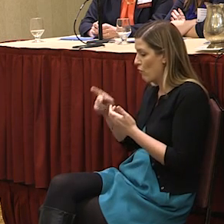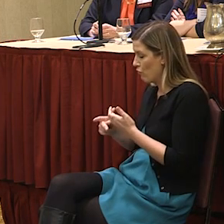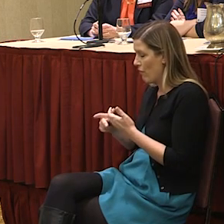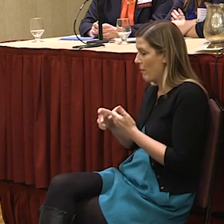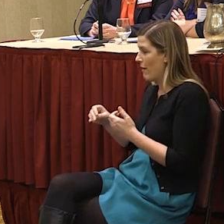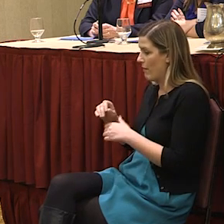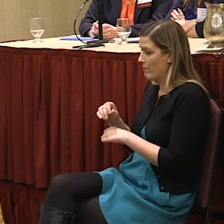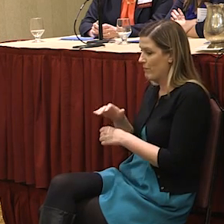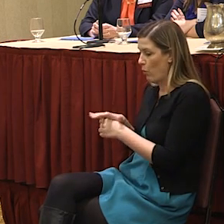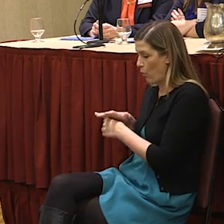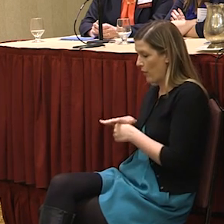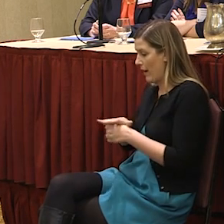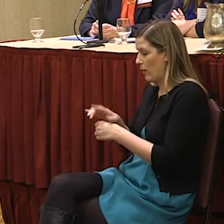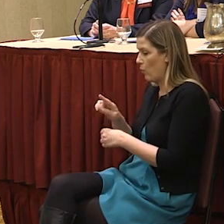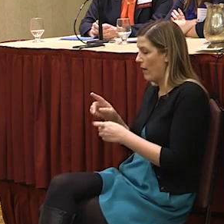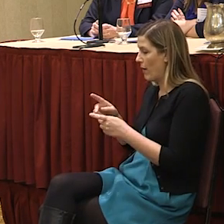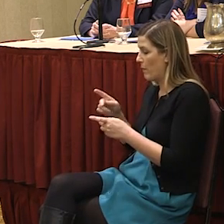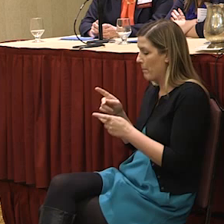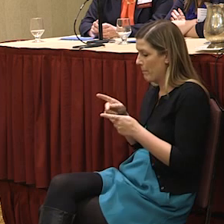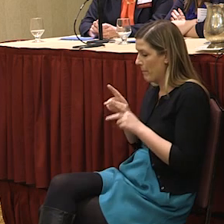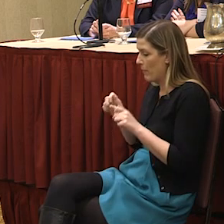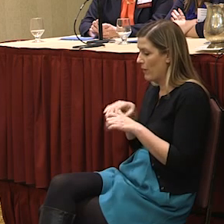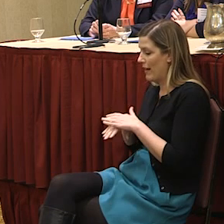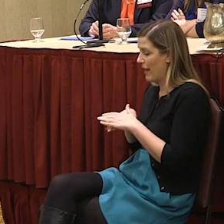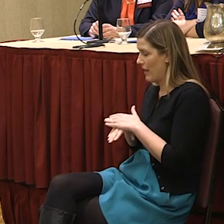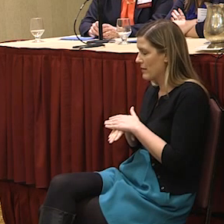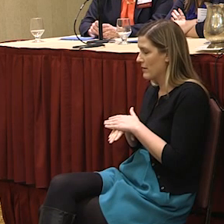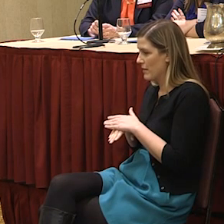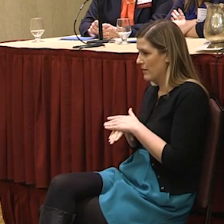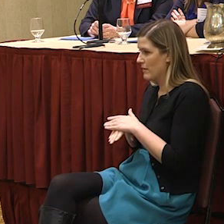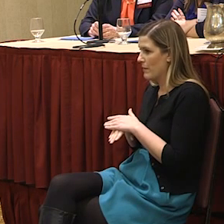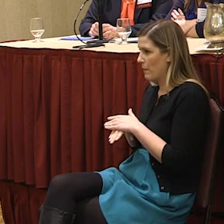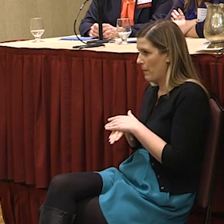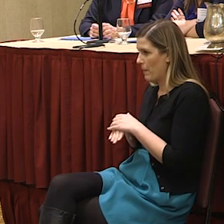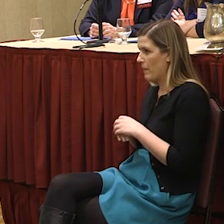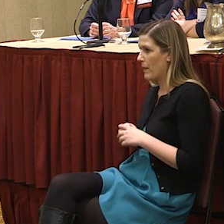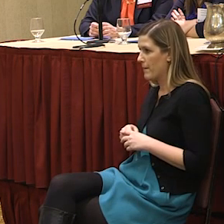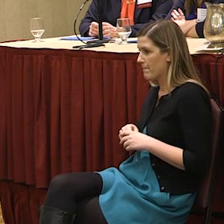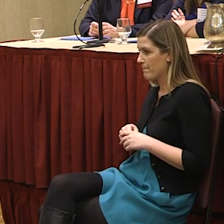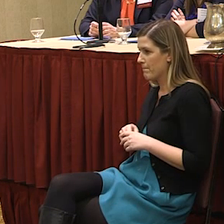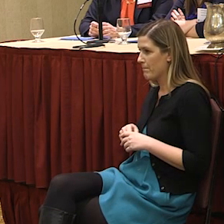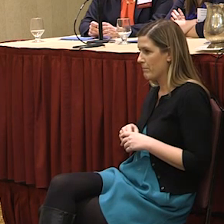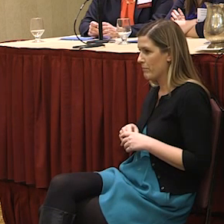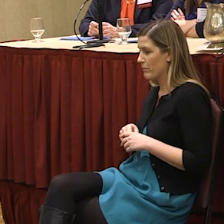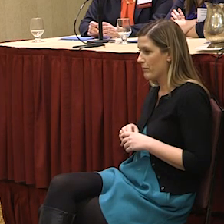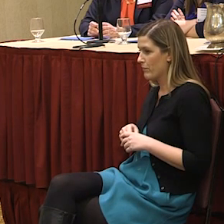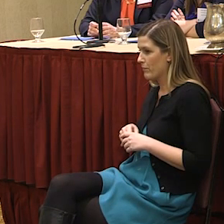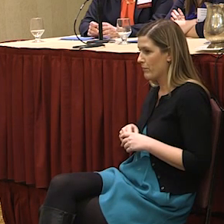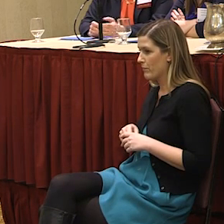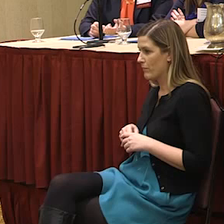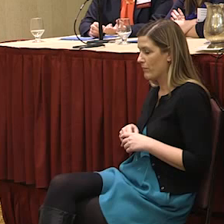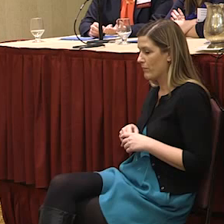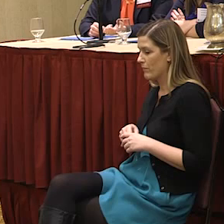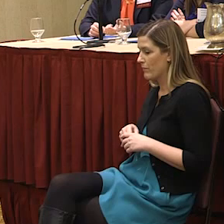located in places that are accessible. And as it relates to, I just want to mention, as it relates to what we're doing as